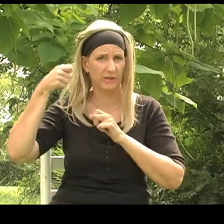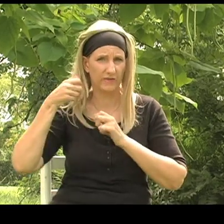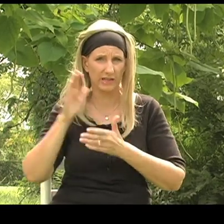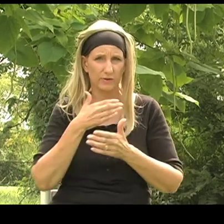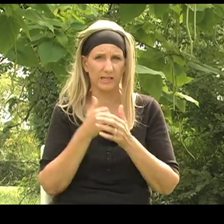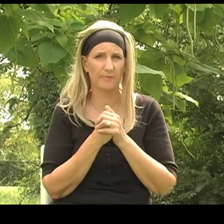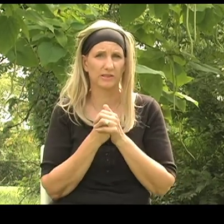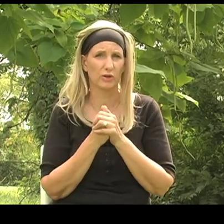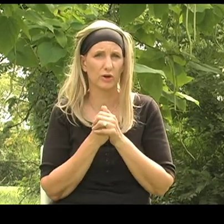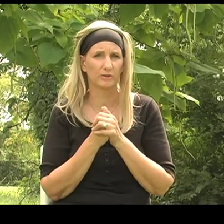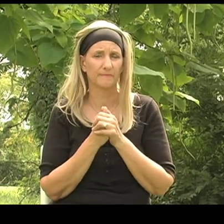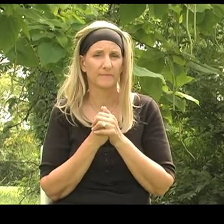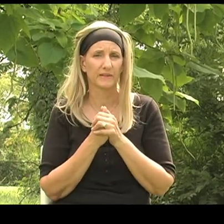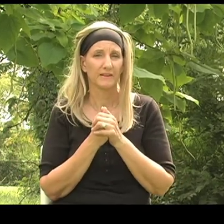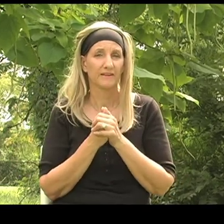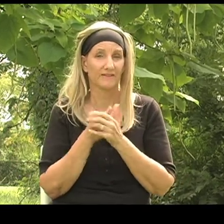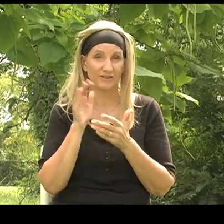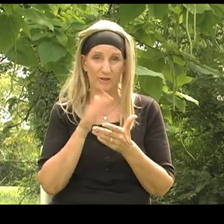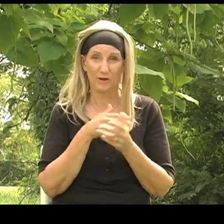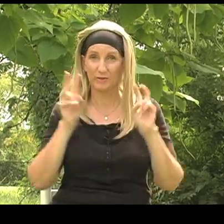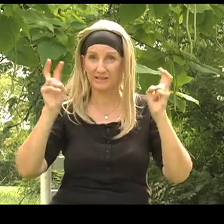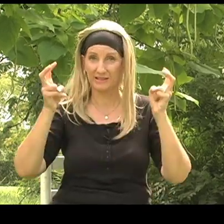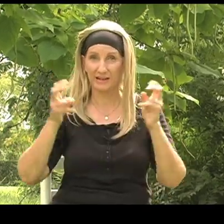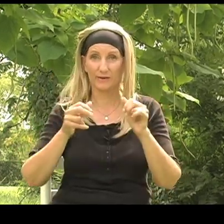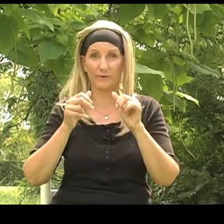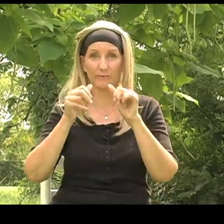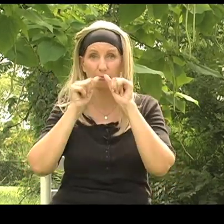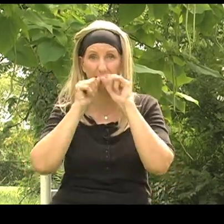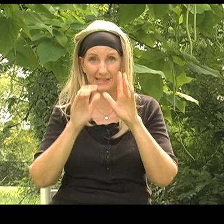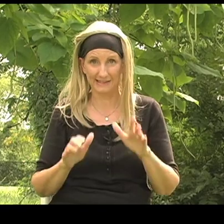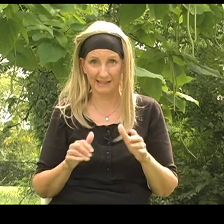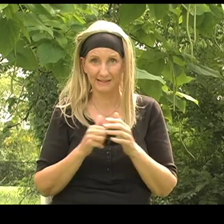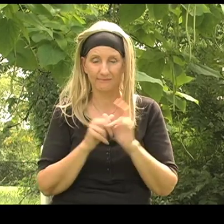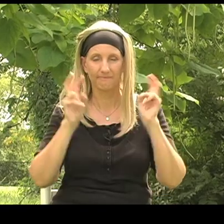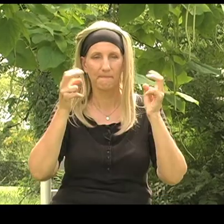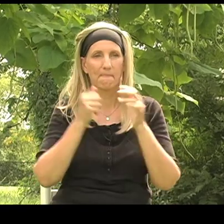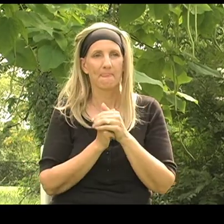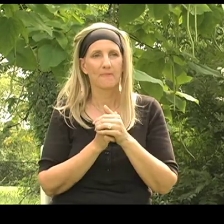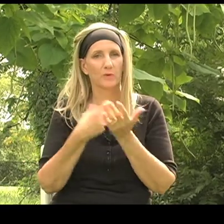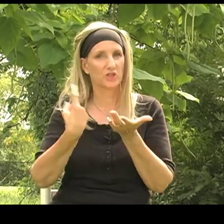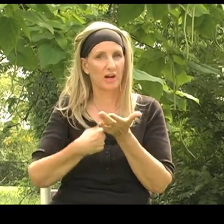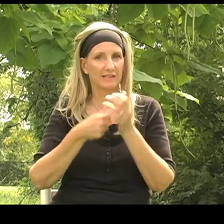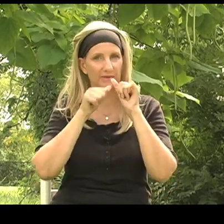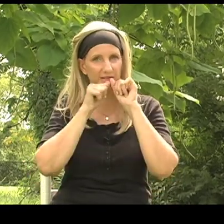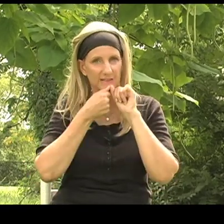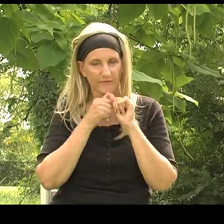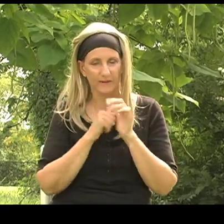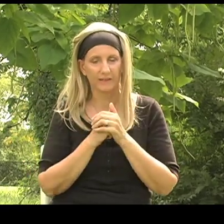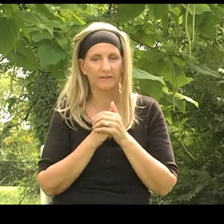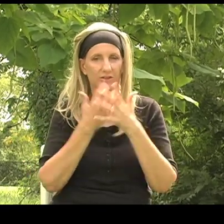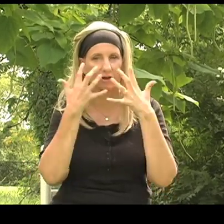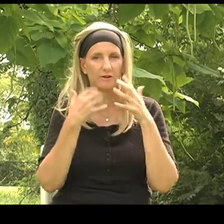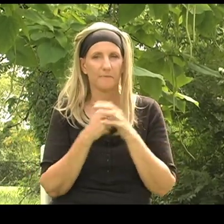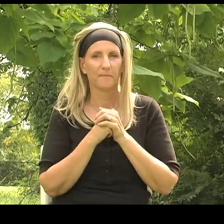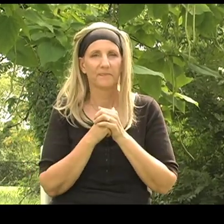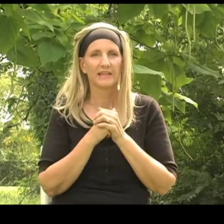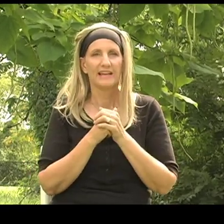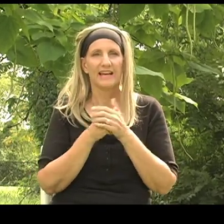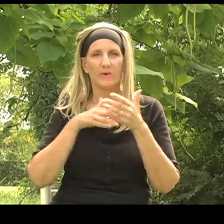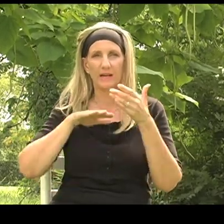so we could videotape a song. The song was entitled Blessings. which talks about suffering and sorrow. And when I